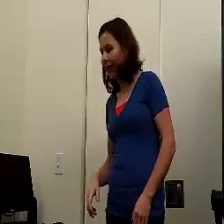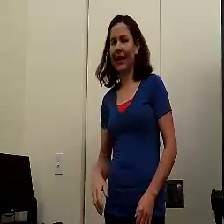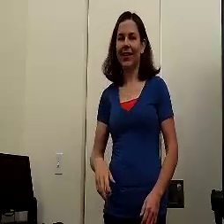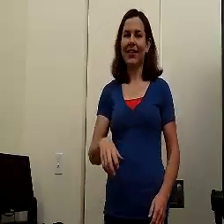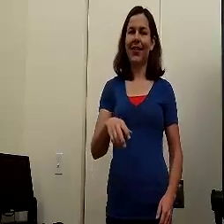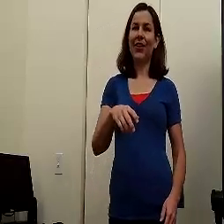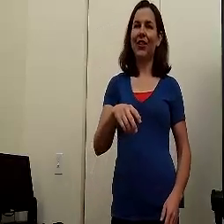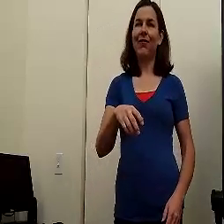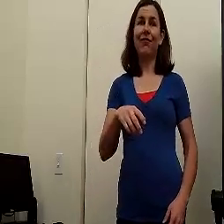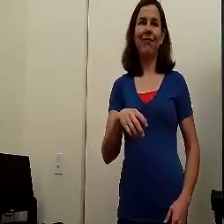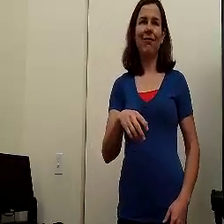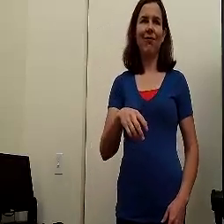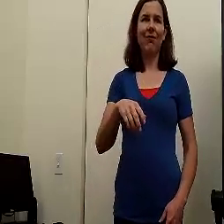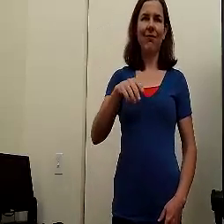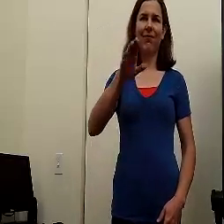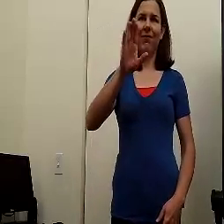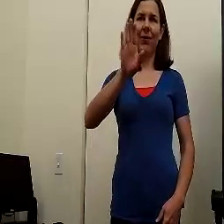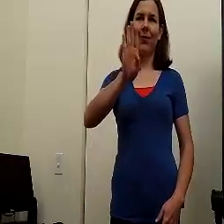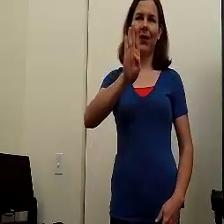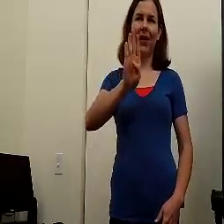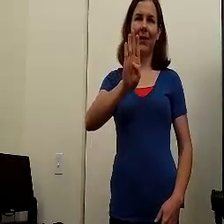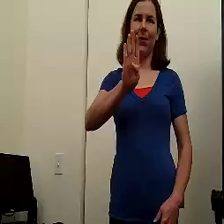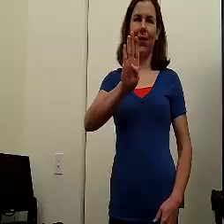Okay, here's another good food-related word.